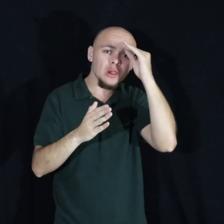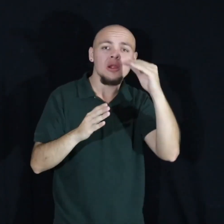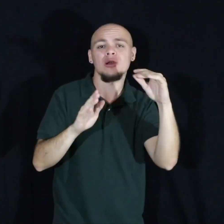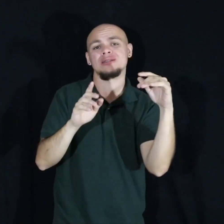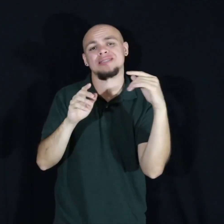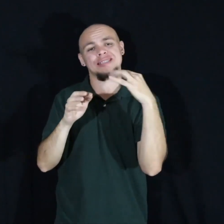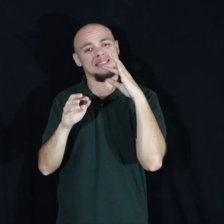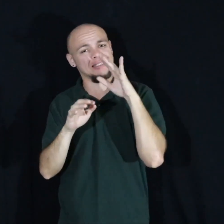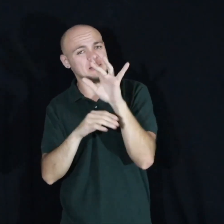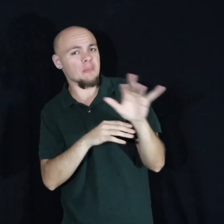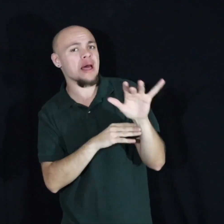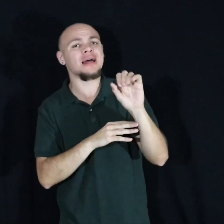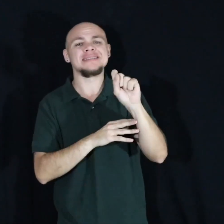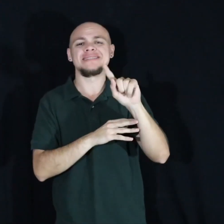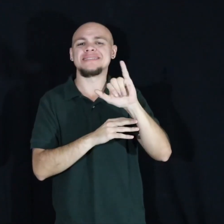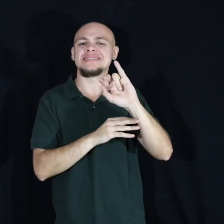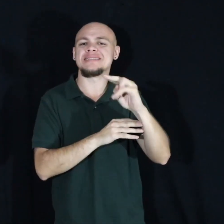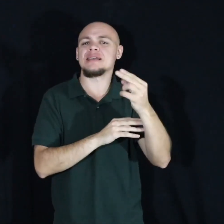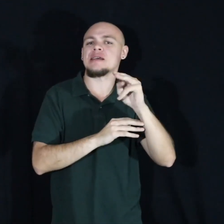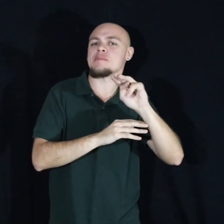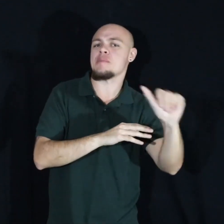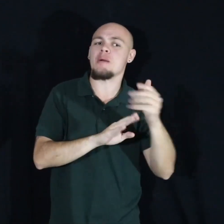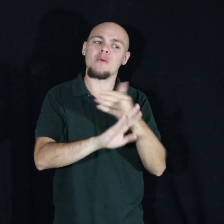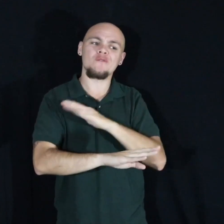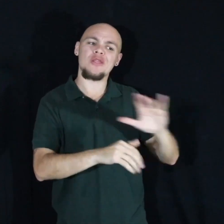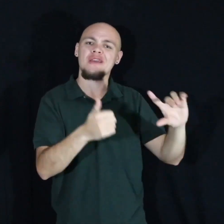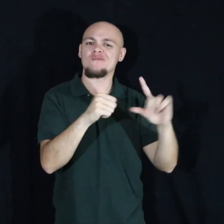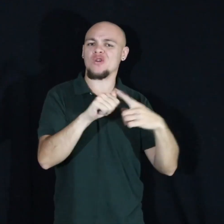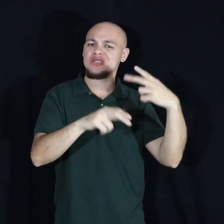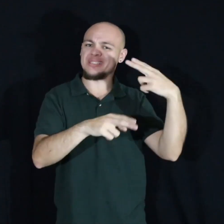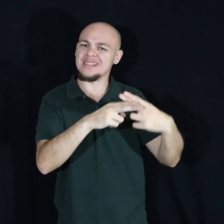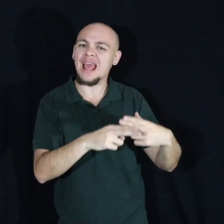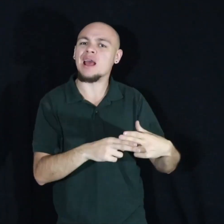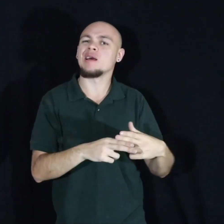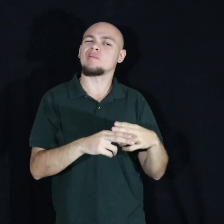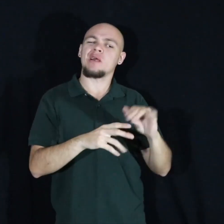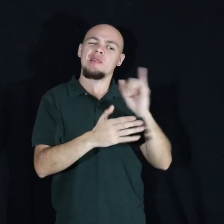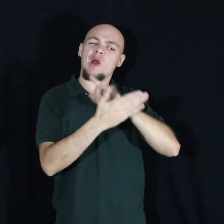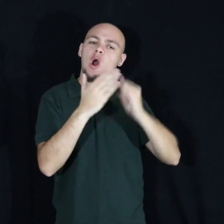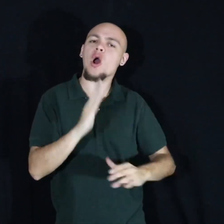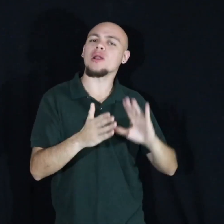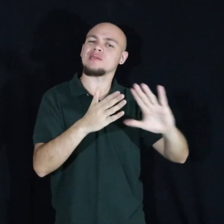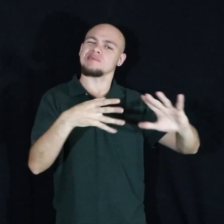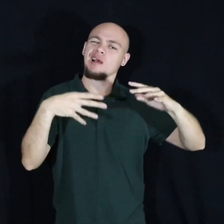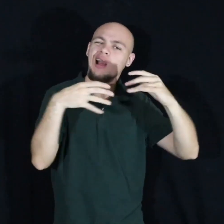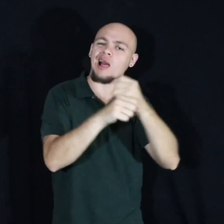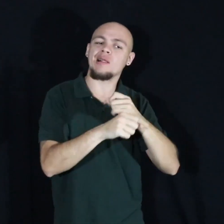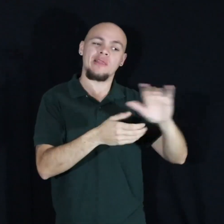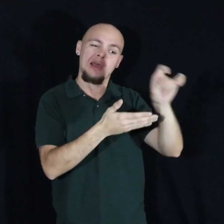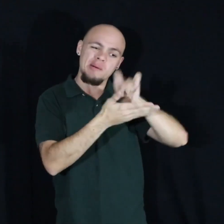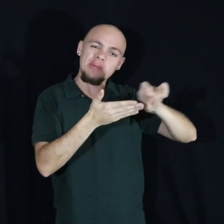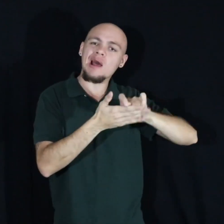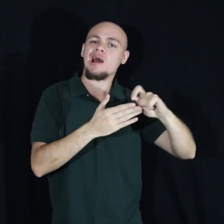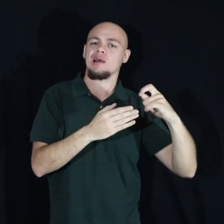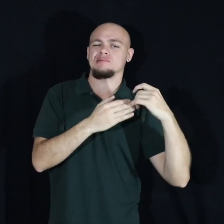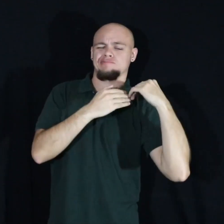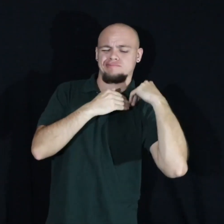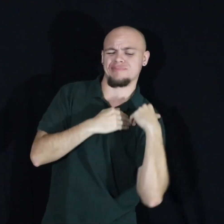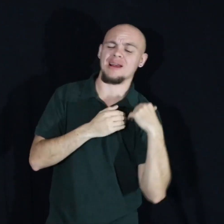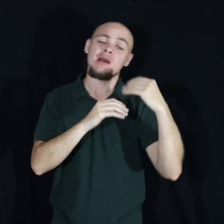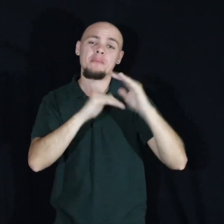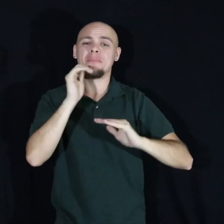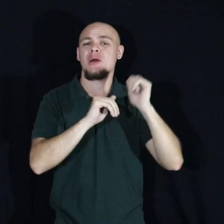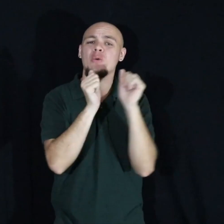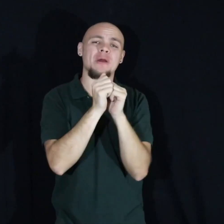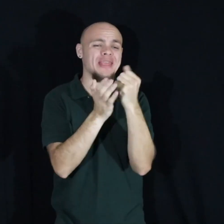before their first names, but each one is an artist learning to draw their own conclusions. Their pencils are heavy burdens built without erasers